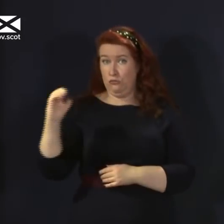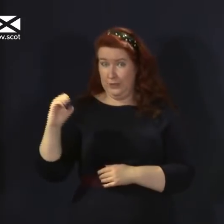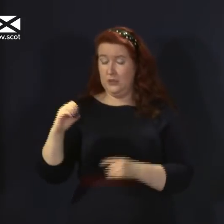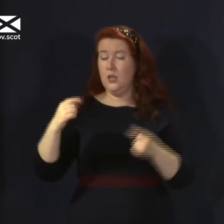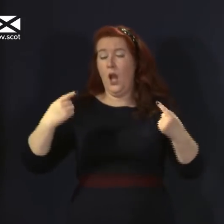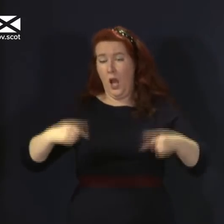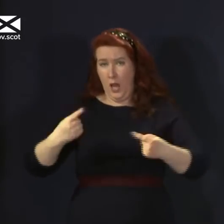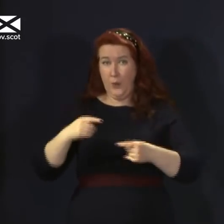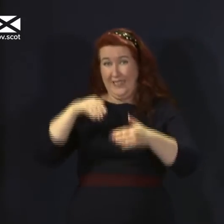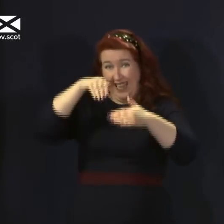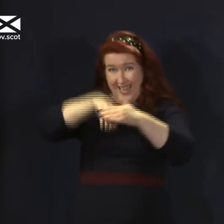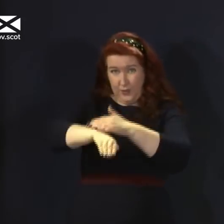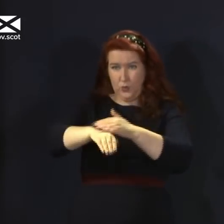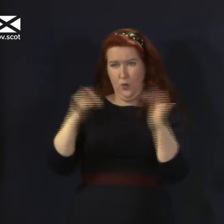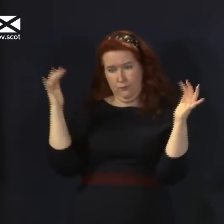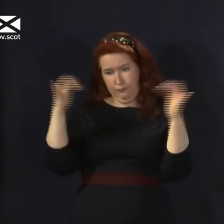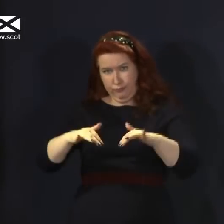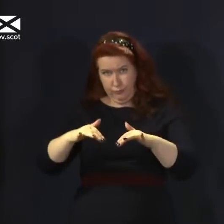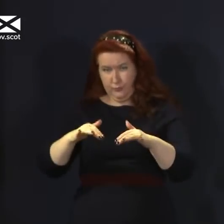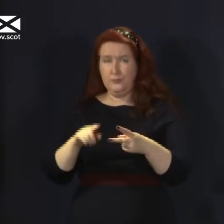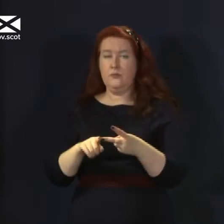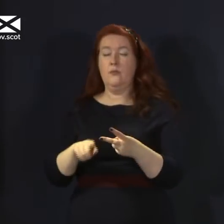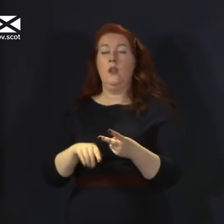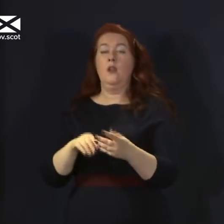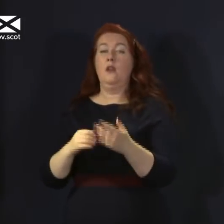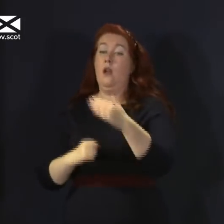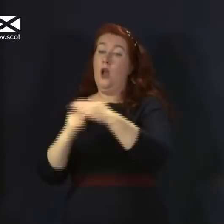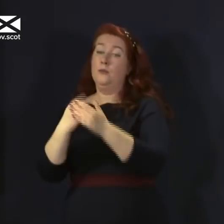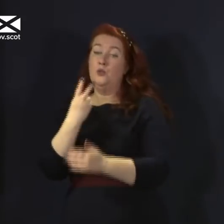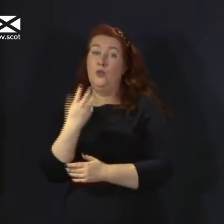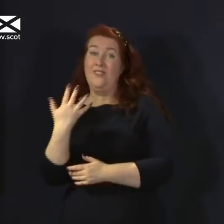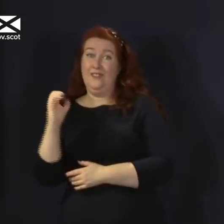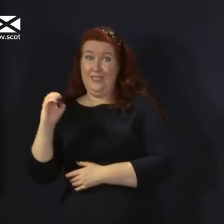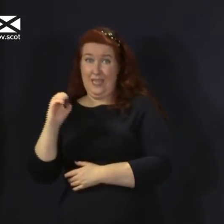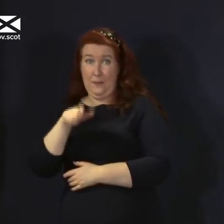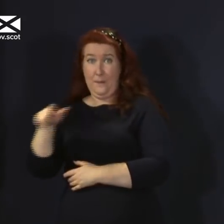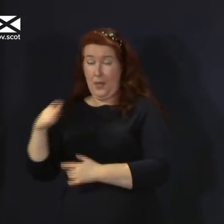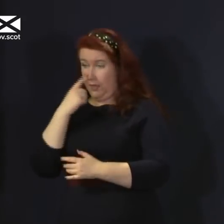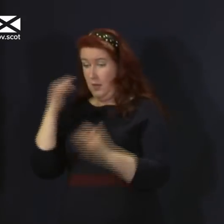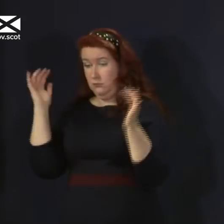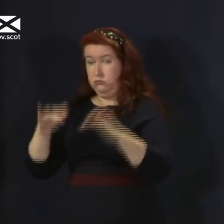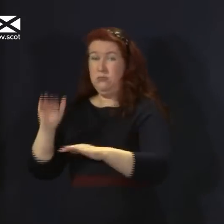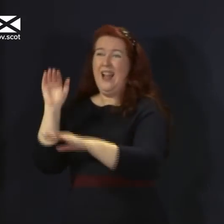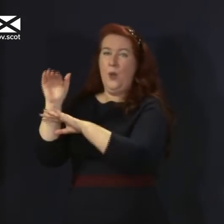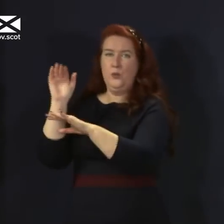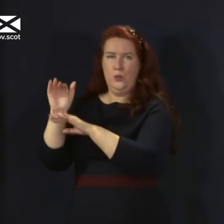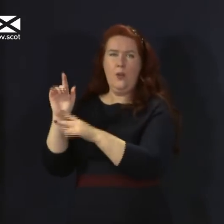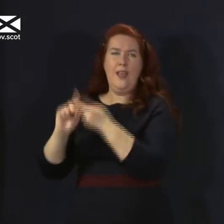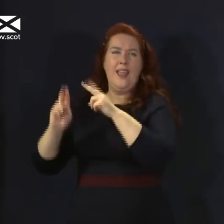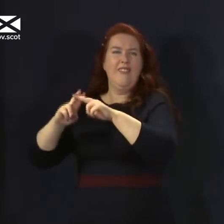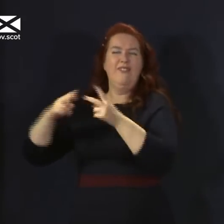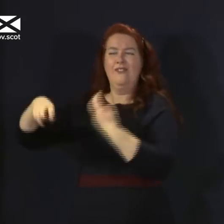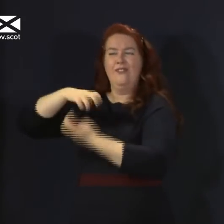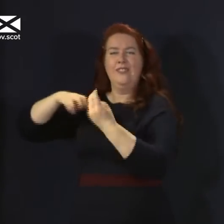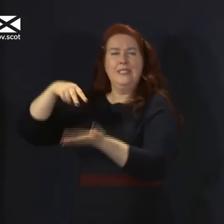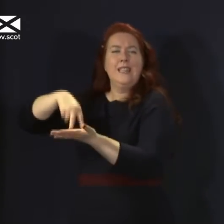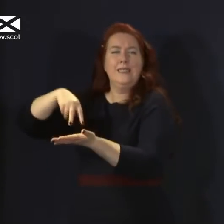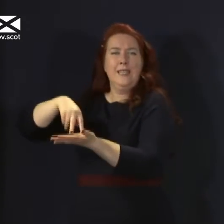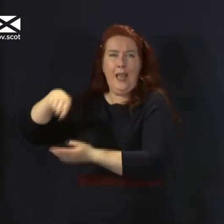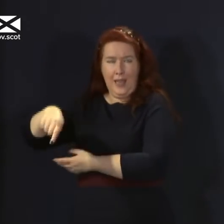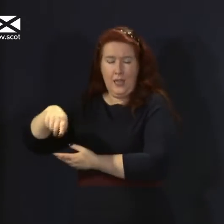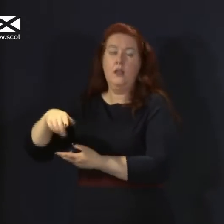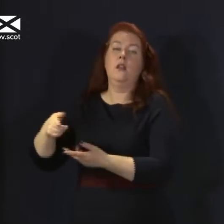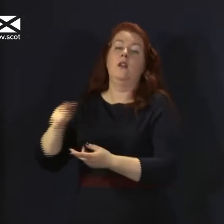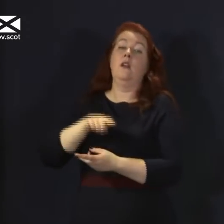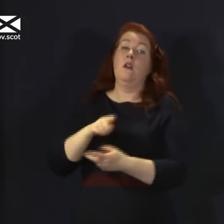to attend an indoor event, up to 250 will be able to attend an outdoor event with unrestricted standing, and up to